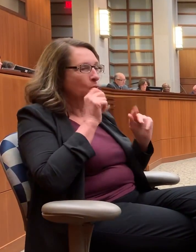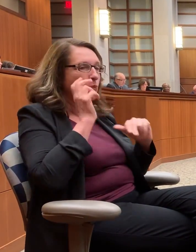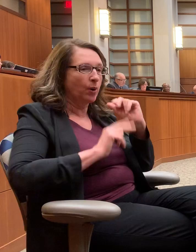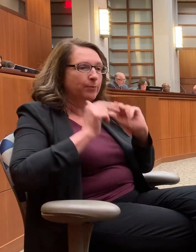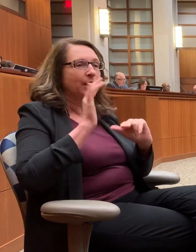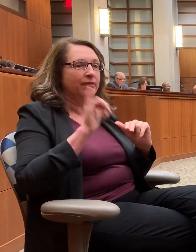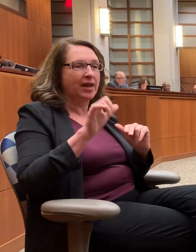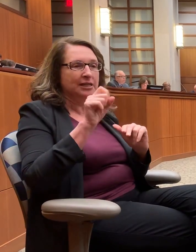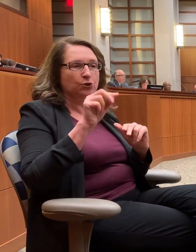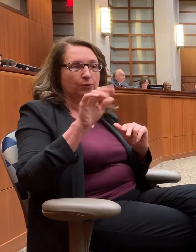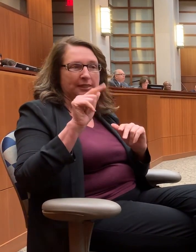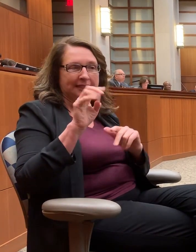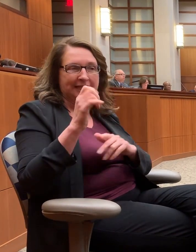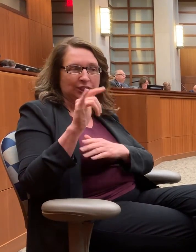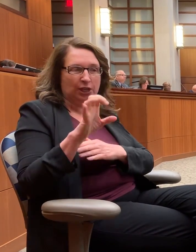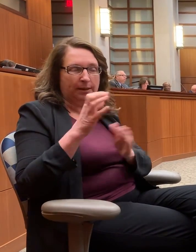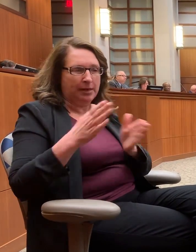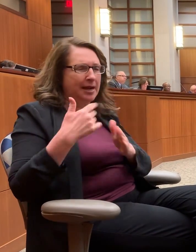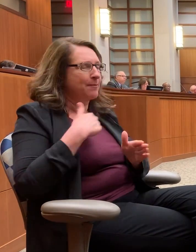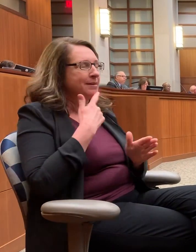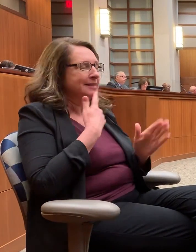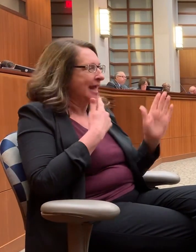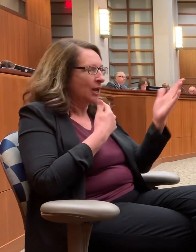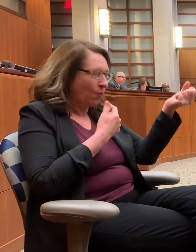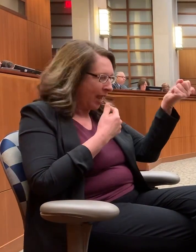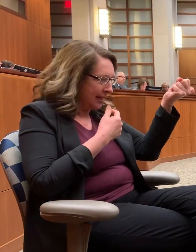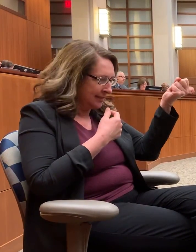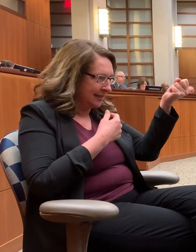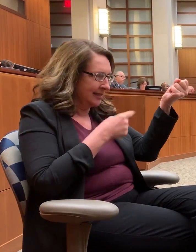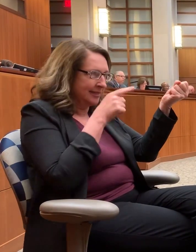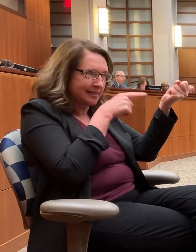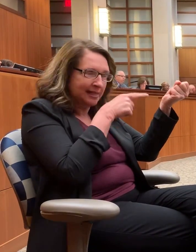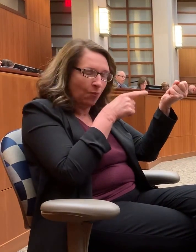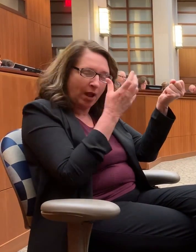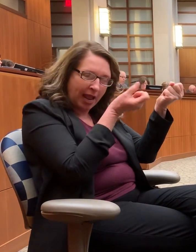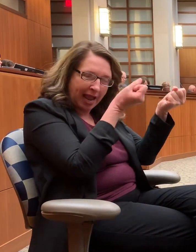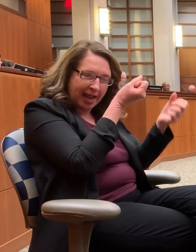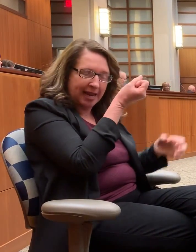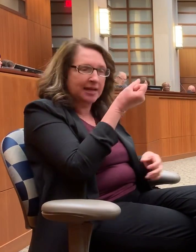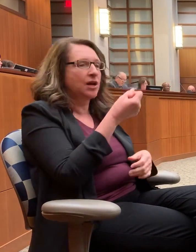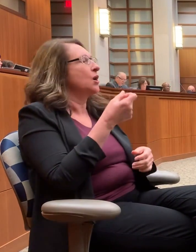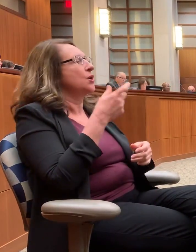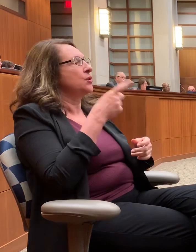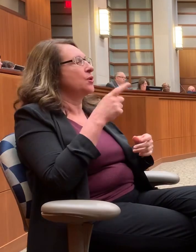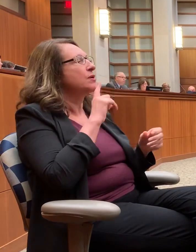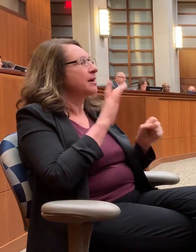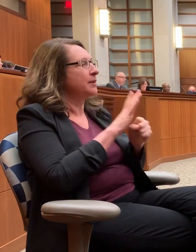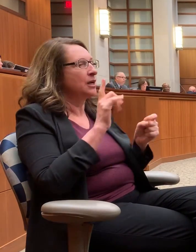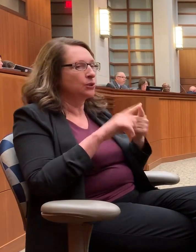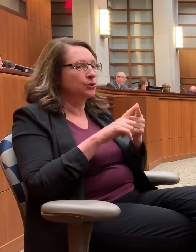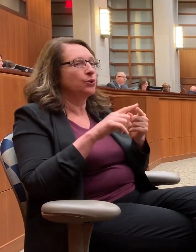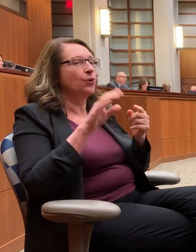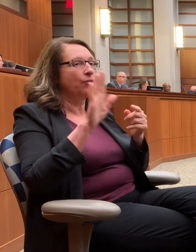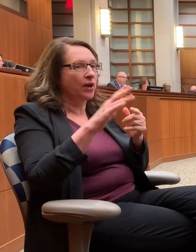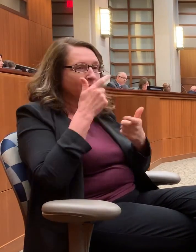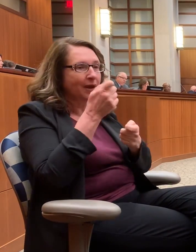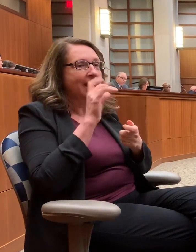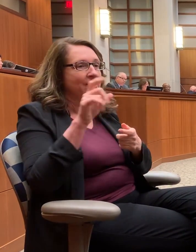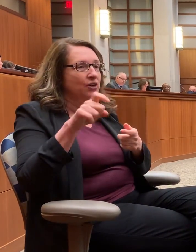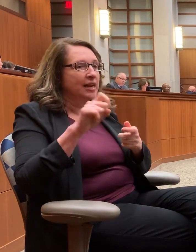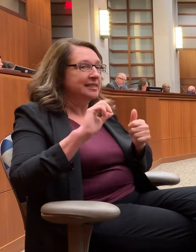plan. And I'm looking here and I'm saying, wait, you're committed to placing the students' needs and interests